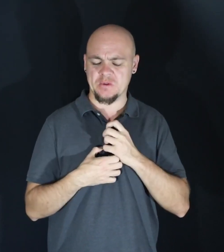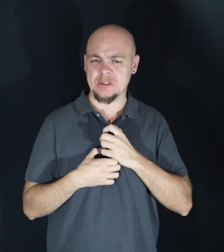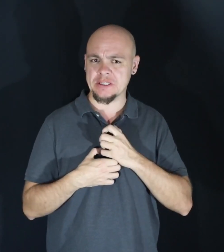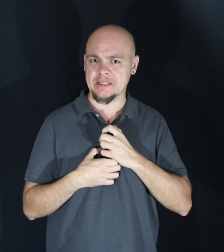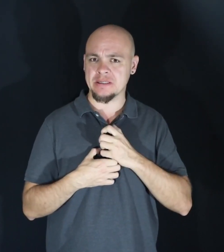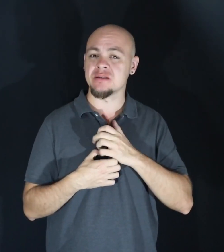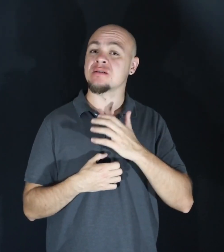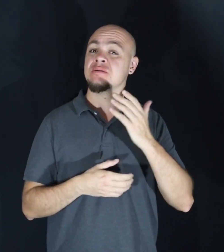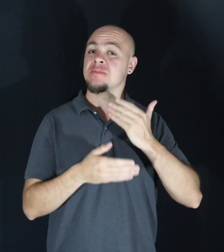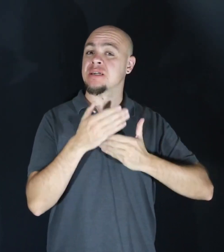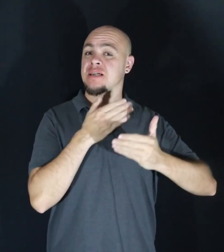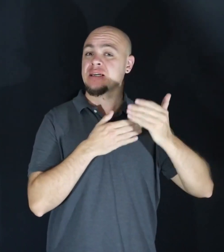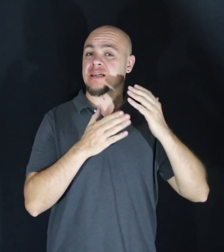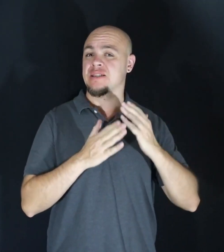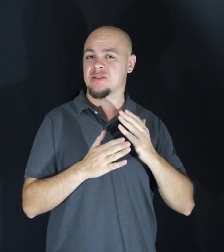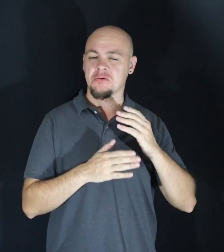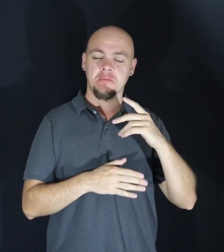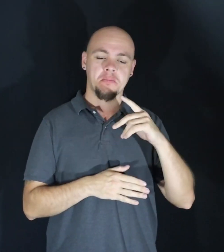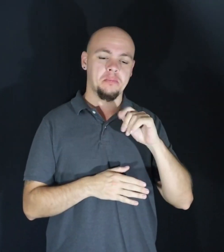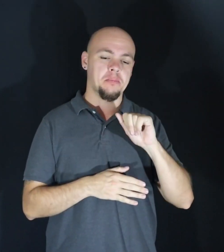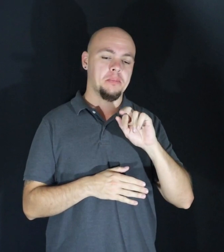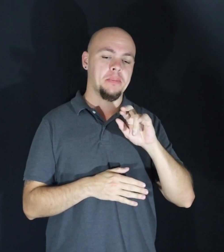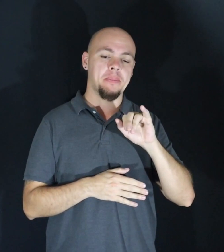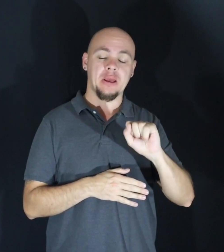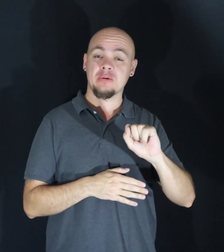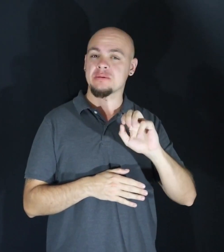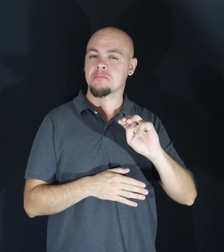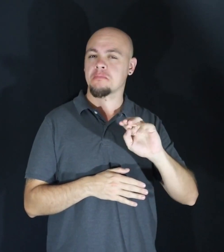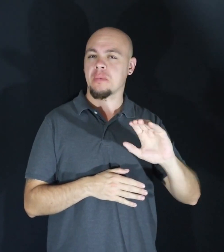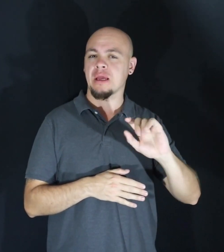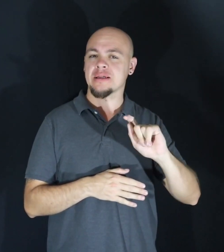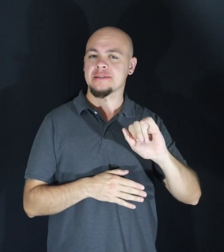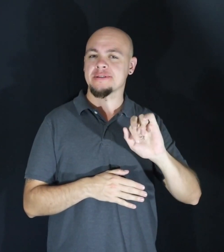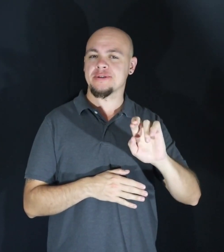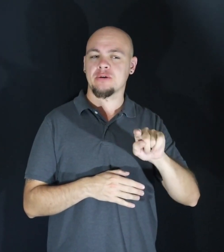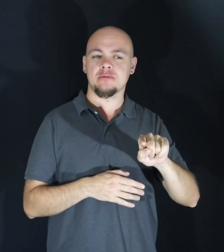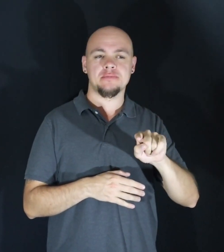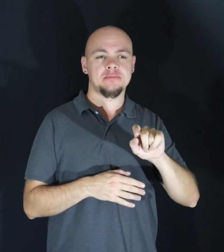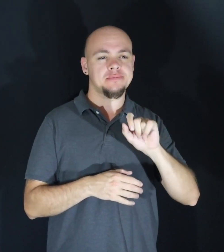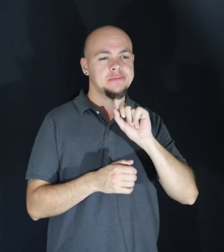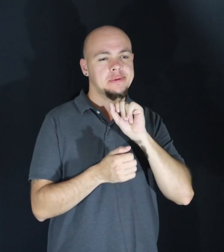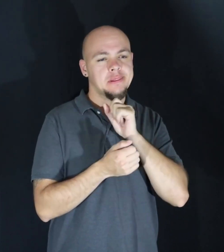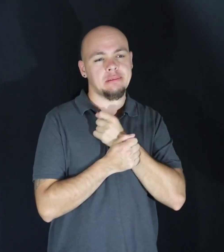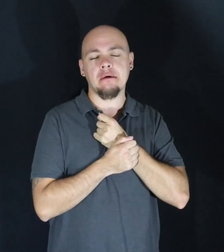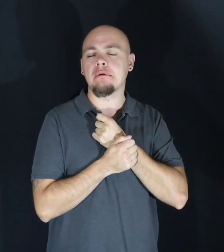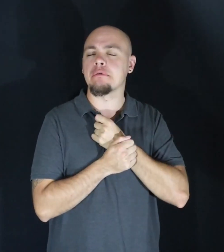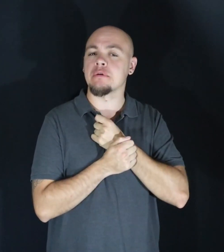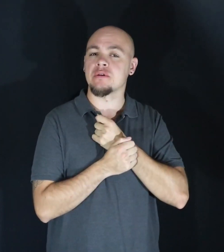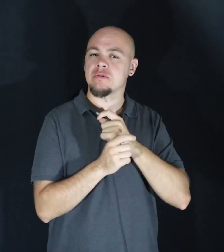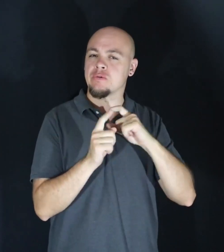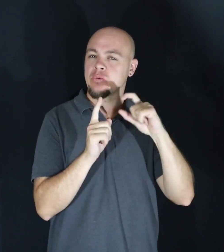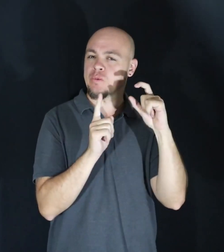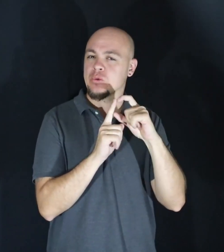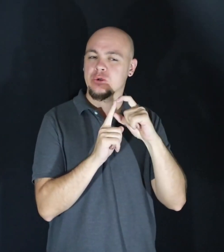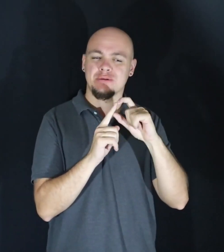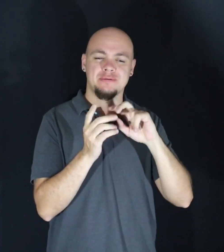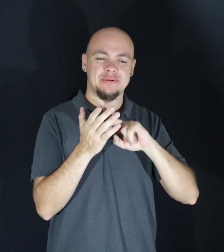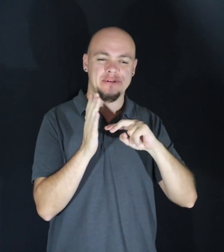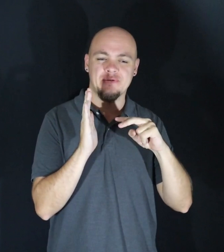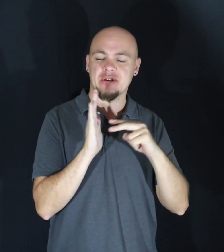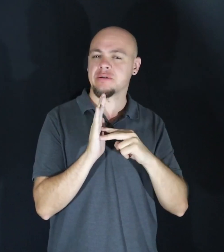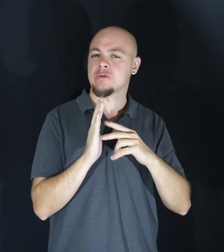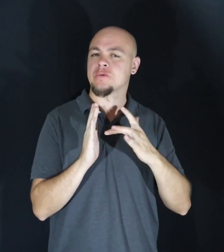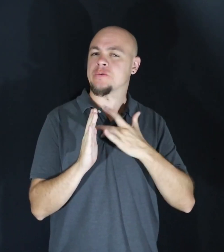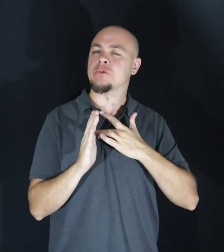My ancestor dad, Spirit McIntyre, was a lover of words, and he passed that love on to me. Words and their definitions bring me